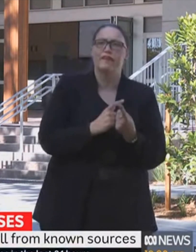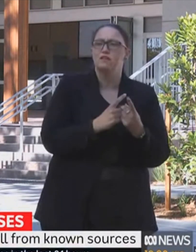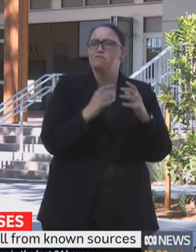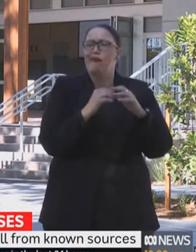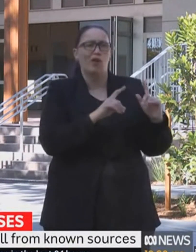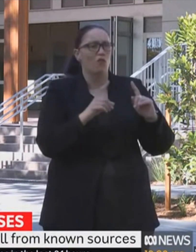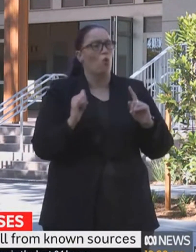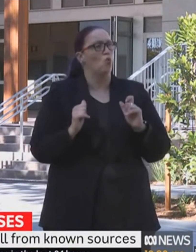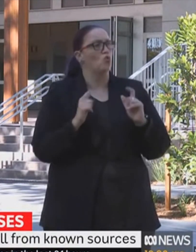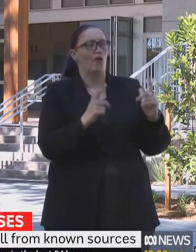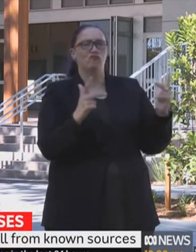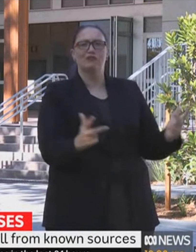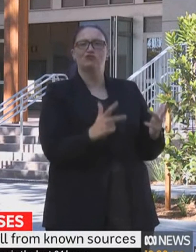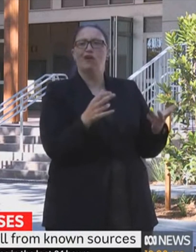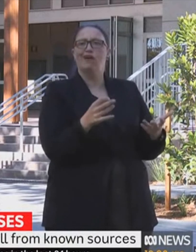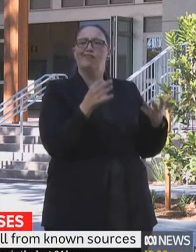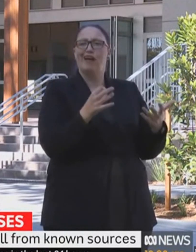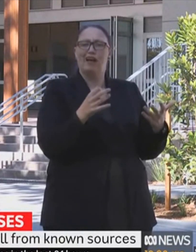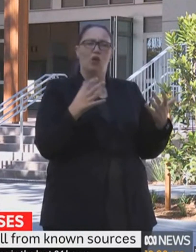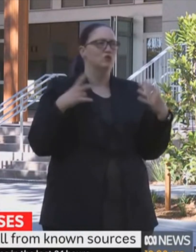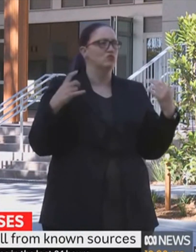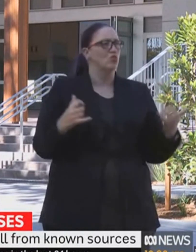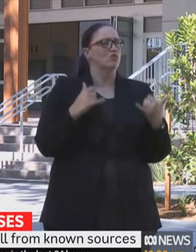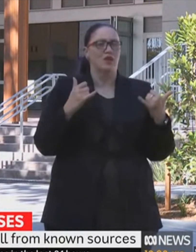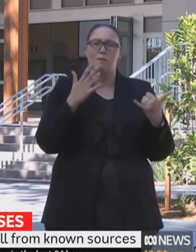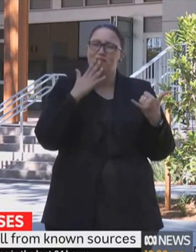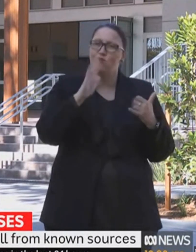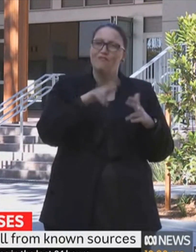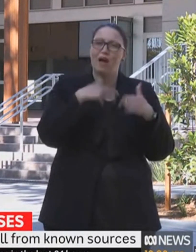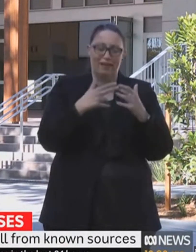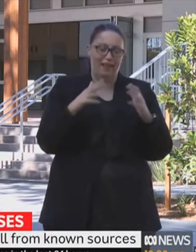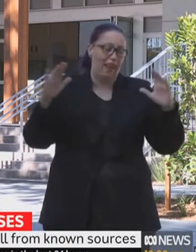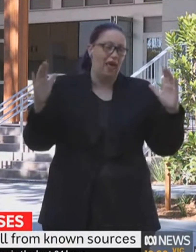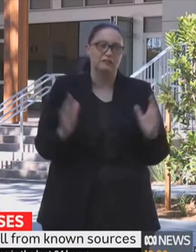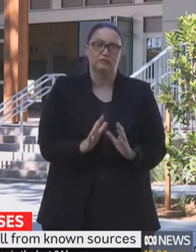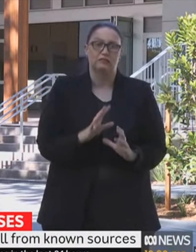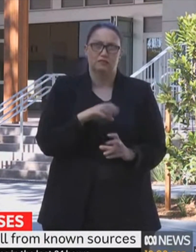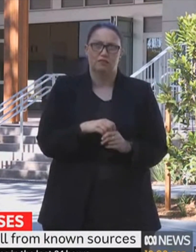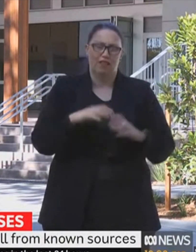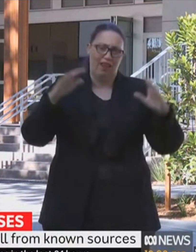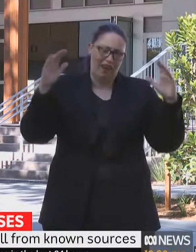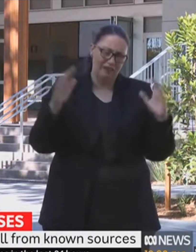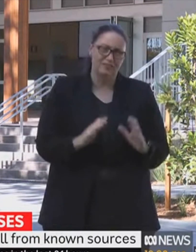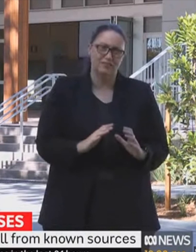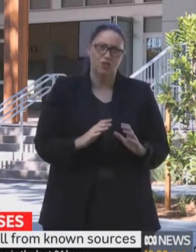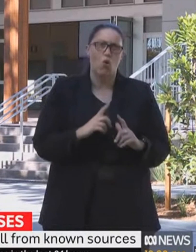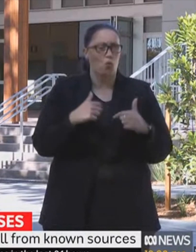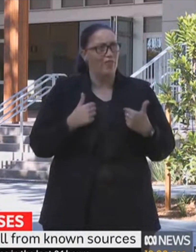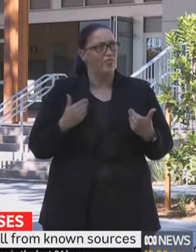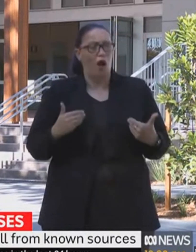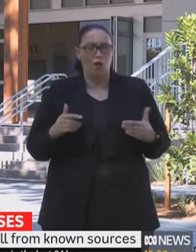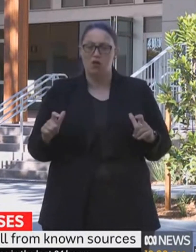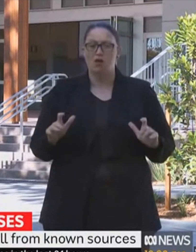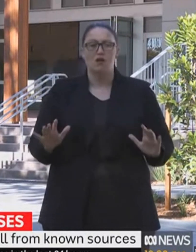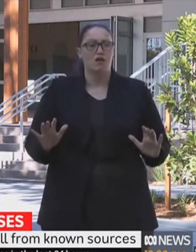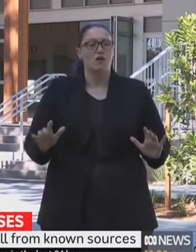your exposure and that of your family. The next few weeks are absolutely critical for New South Wales. Under the circumstances, we are holding the line. Under